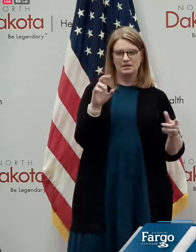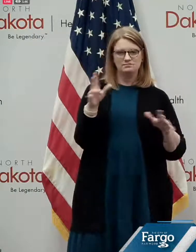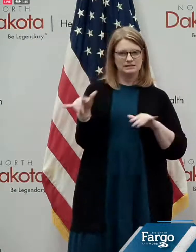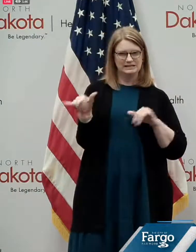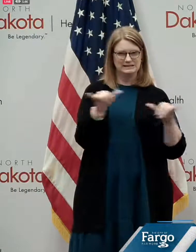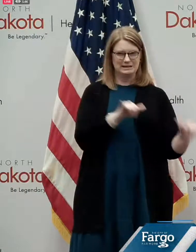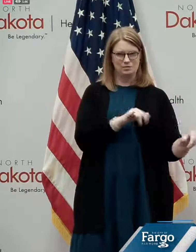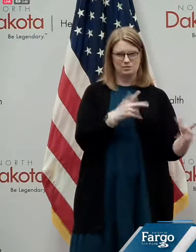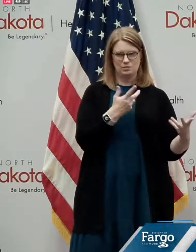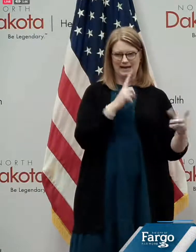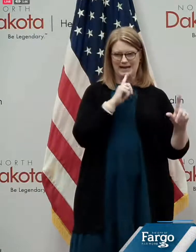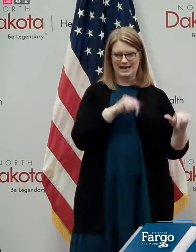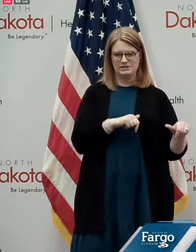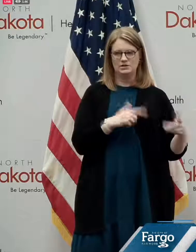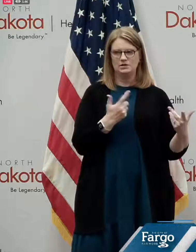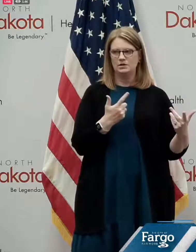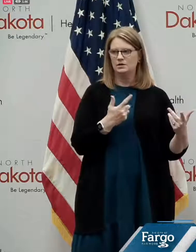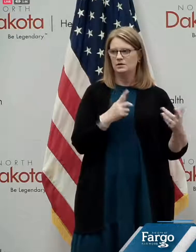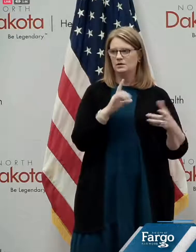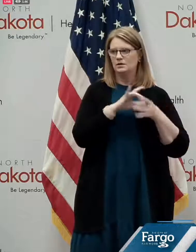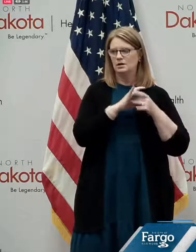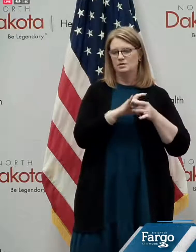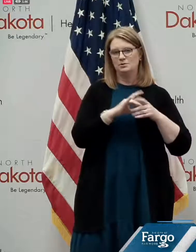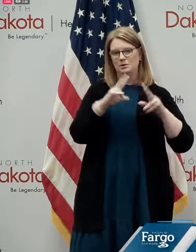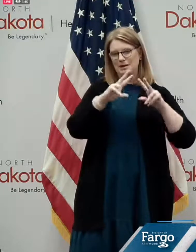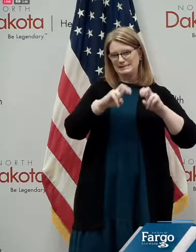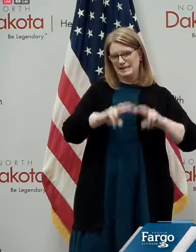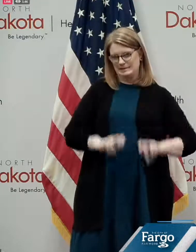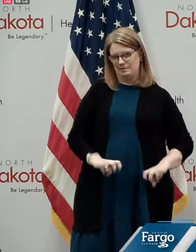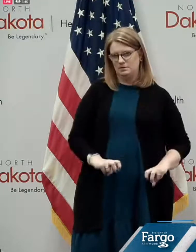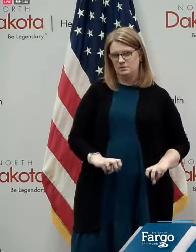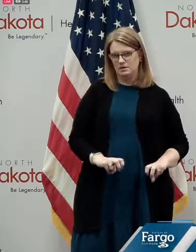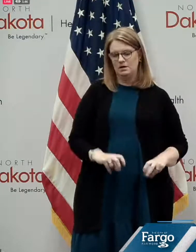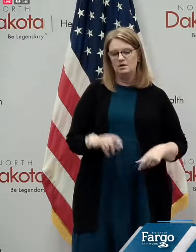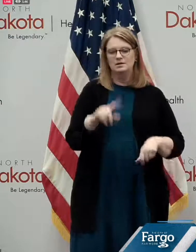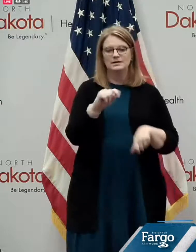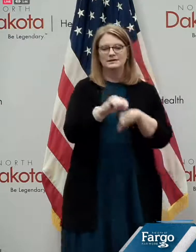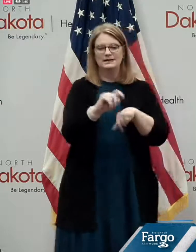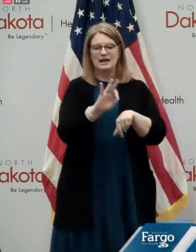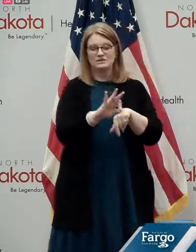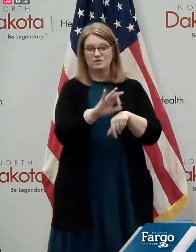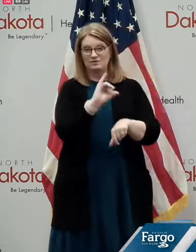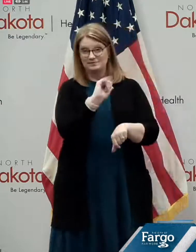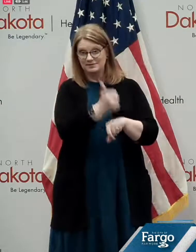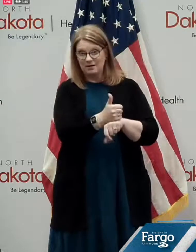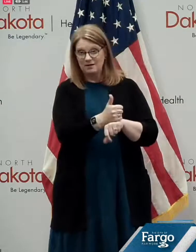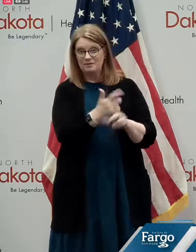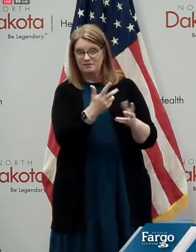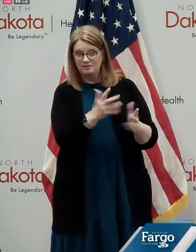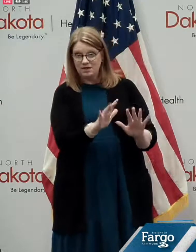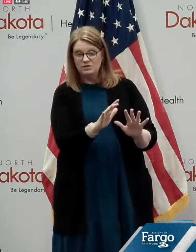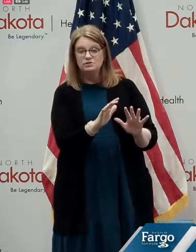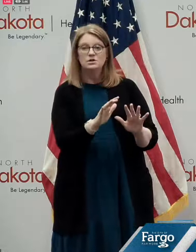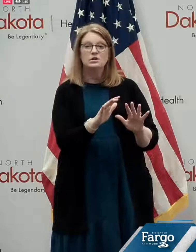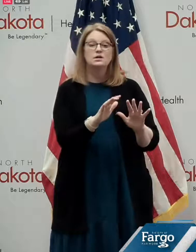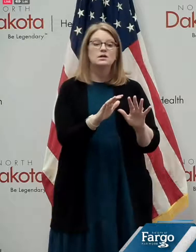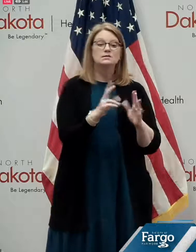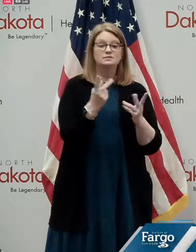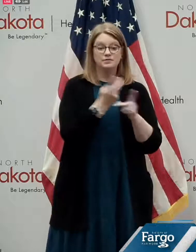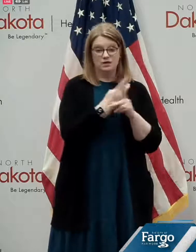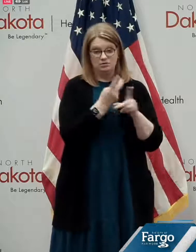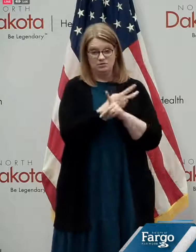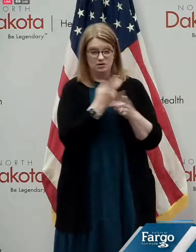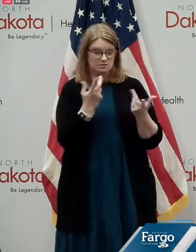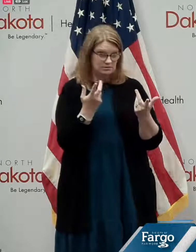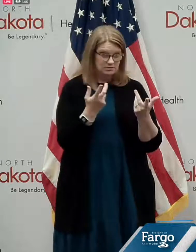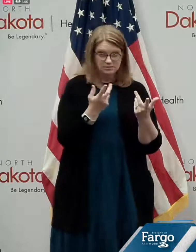I've already answered here, but we'll have to do an assessment first, get the task force formed, understand where the gaps are, and then again, we have already, through